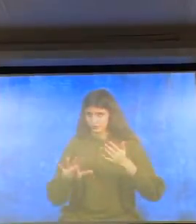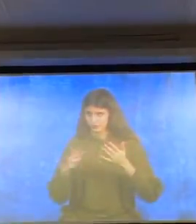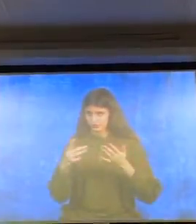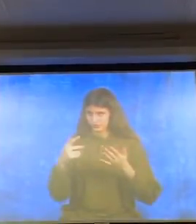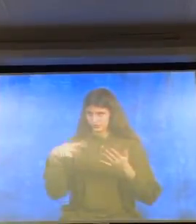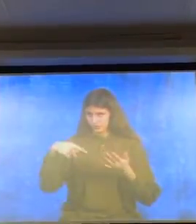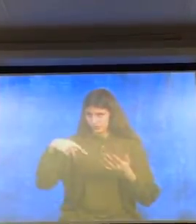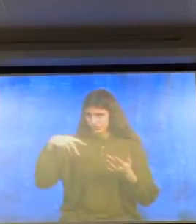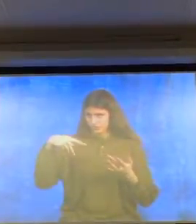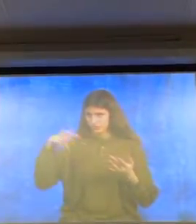you can